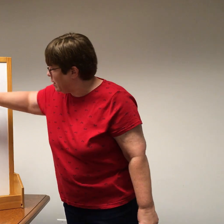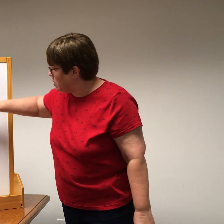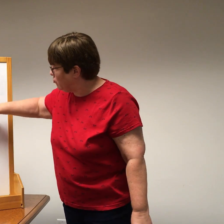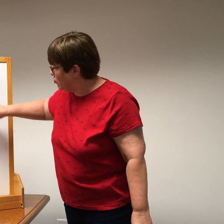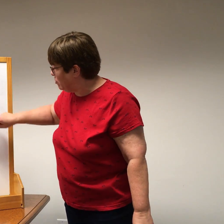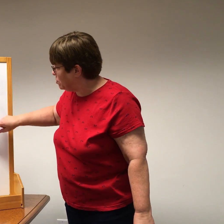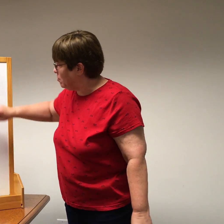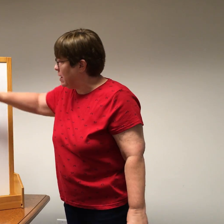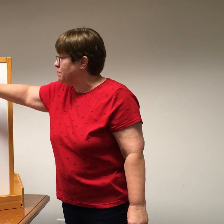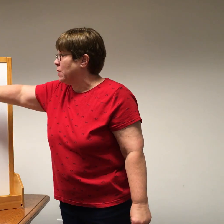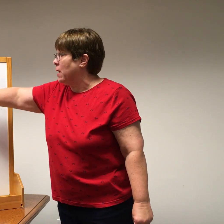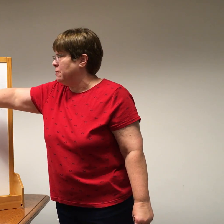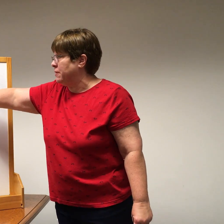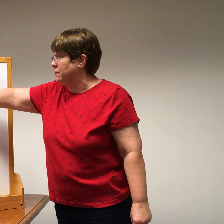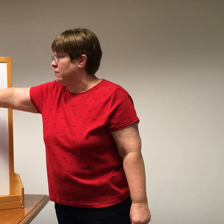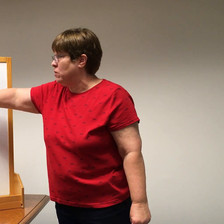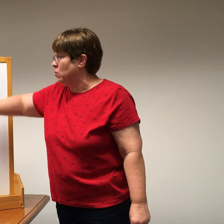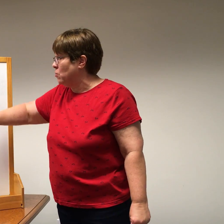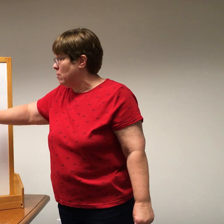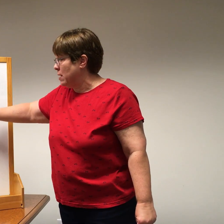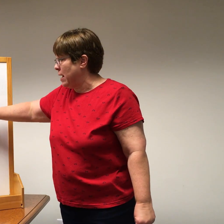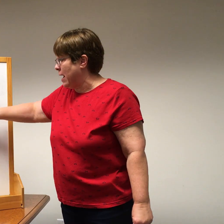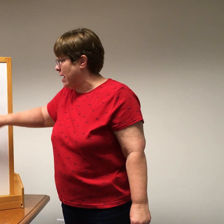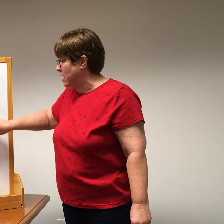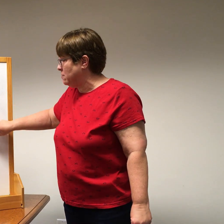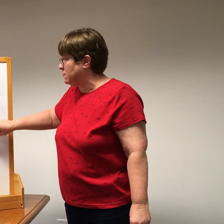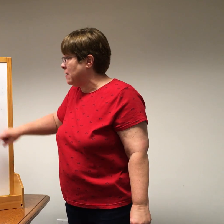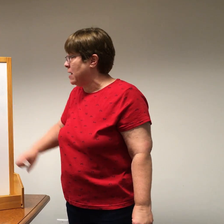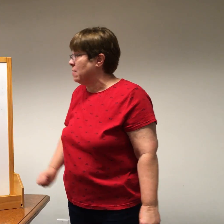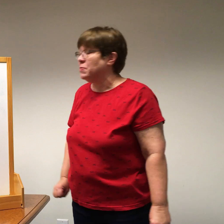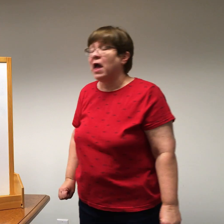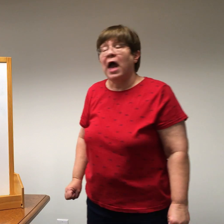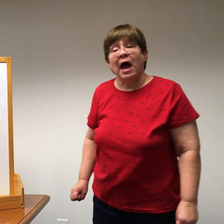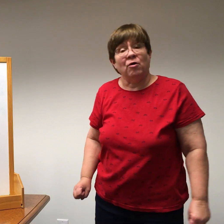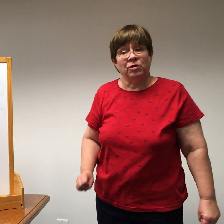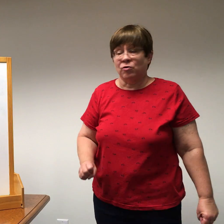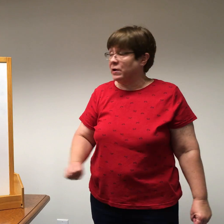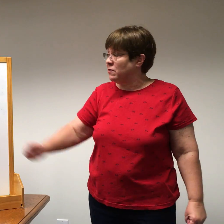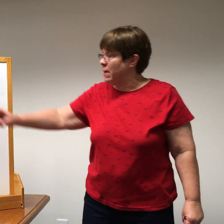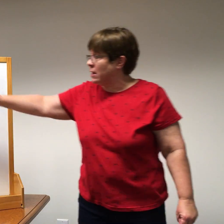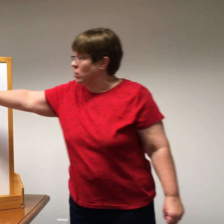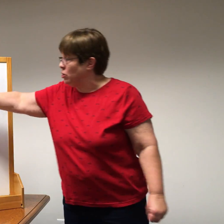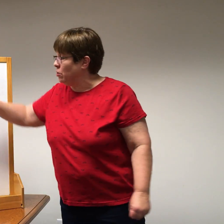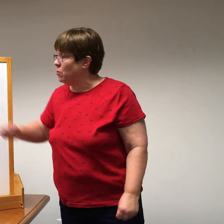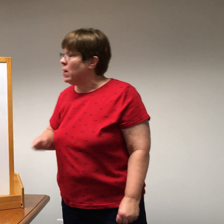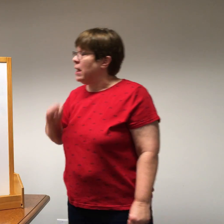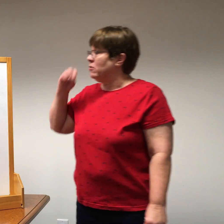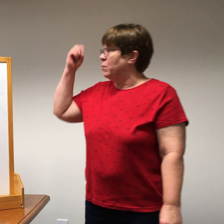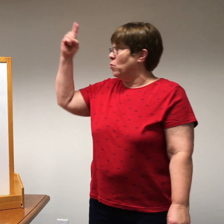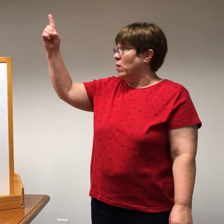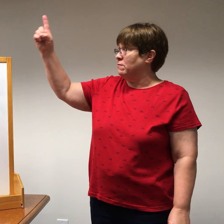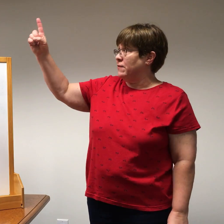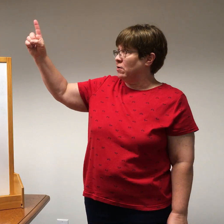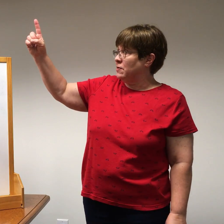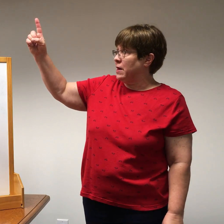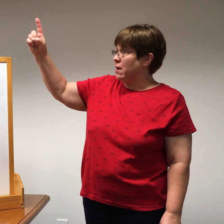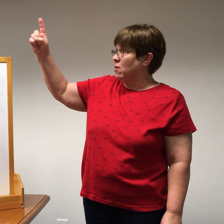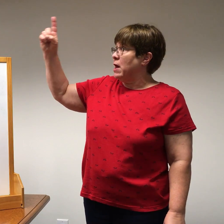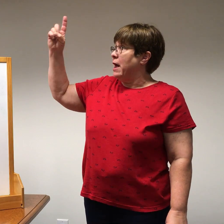1, 2, 3, and this is U, A, and C. How you're going to make a U is put one finger in the air and